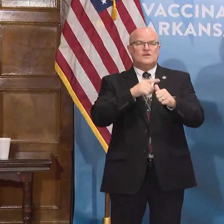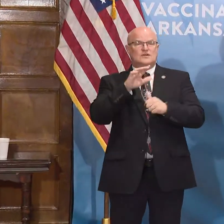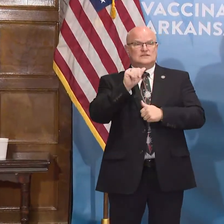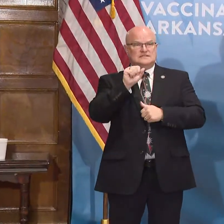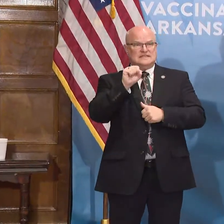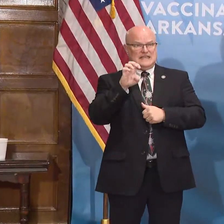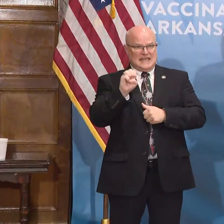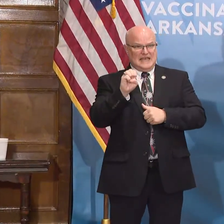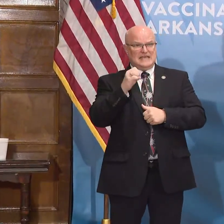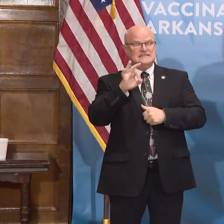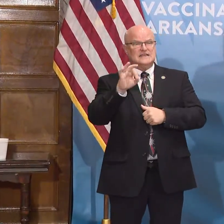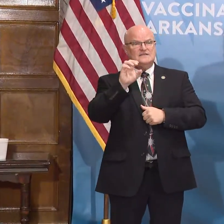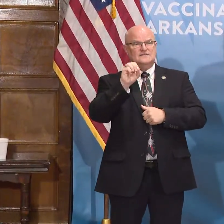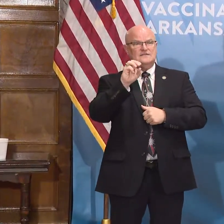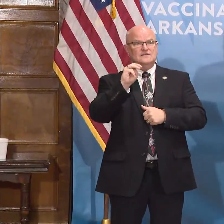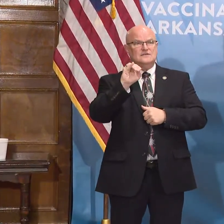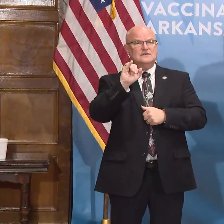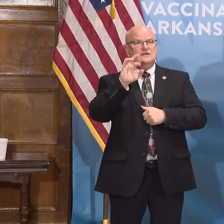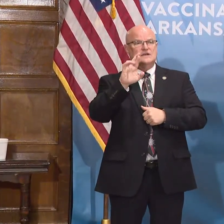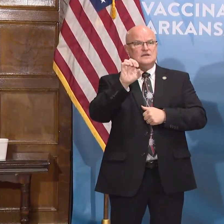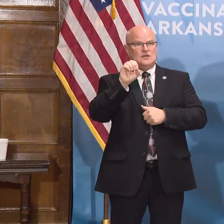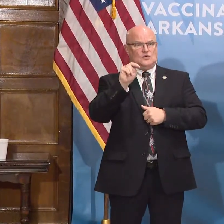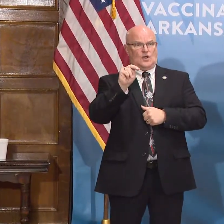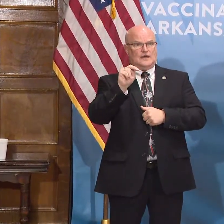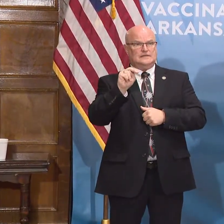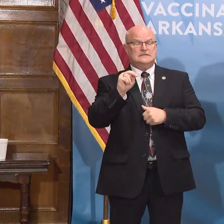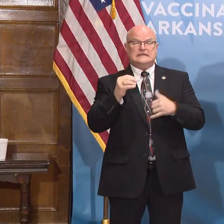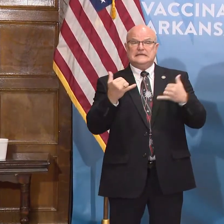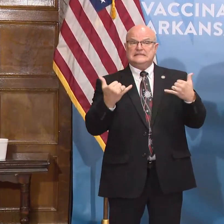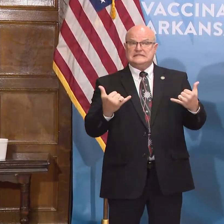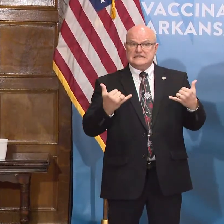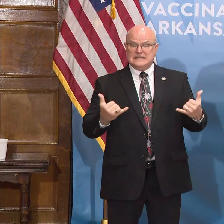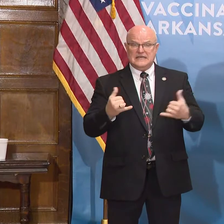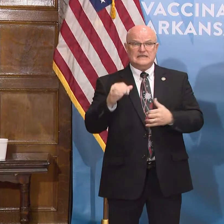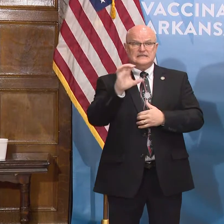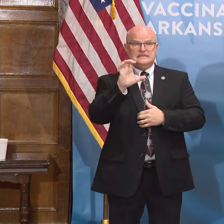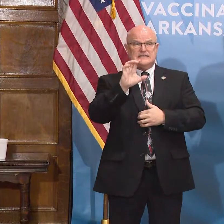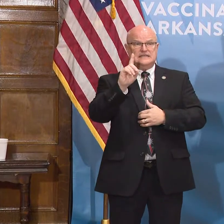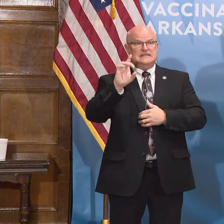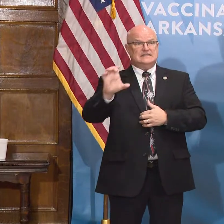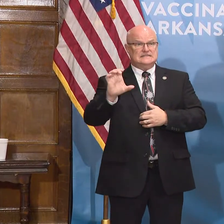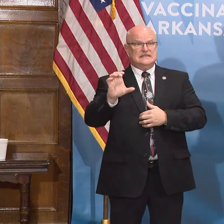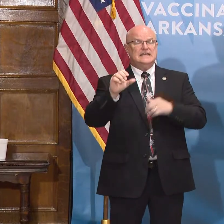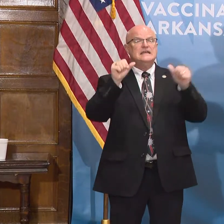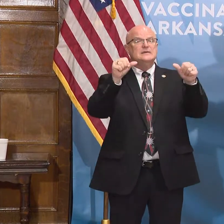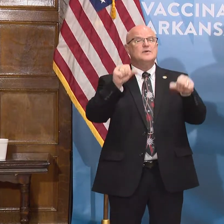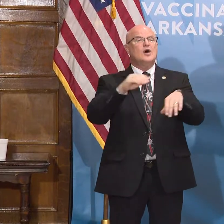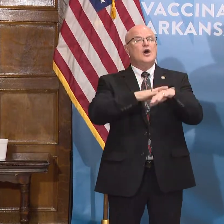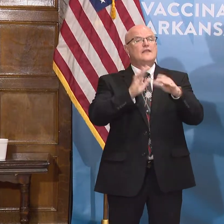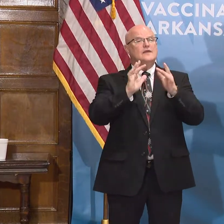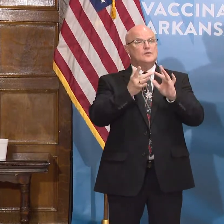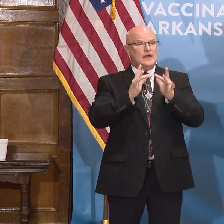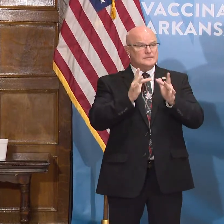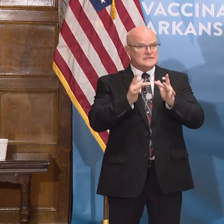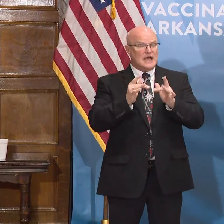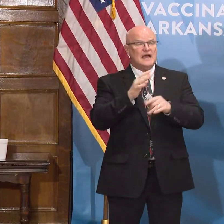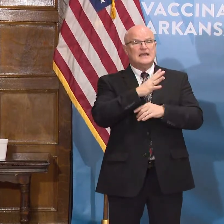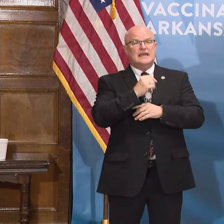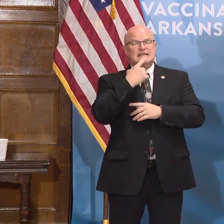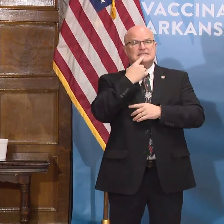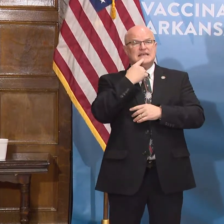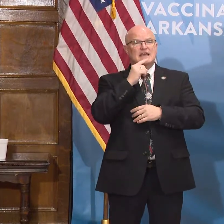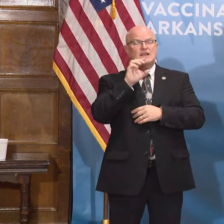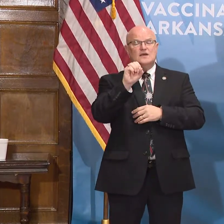the variant Omicron. Today, the CDC has posted on their website and is saying